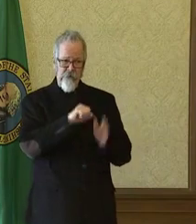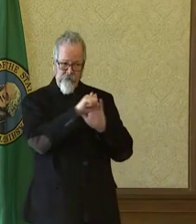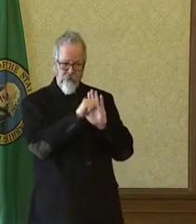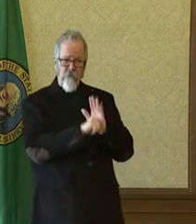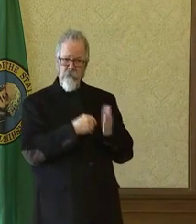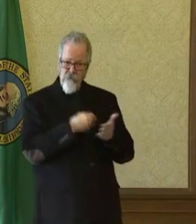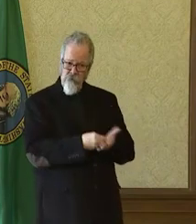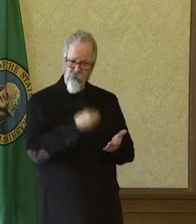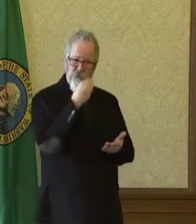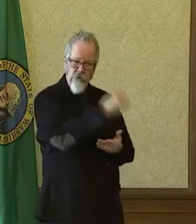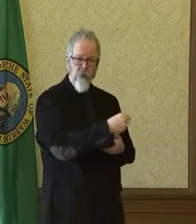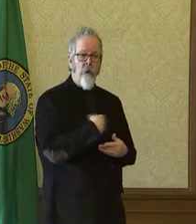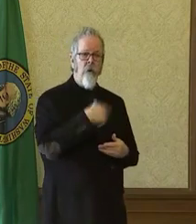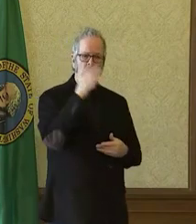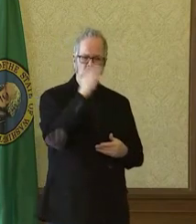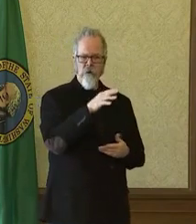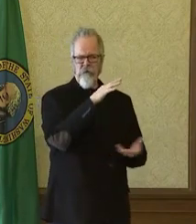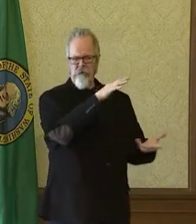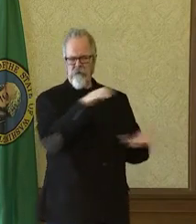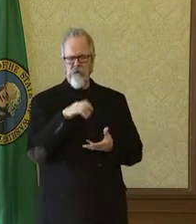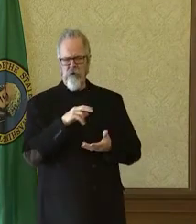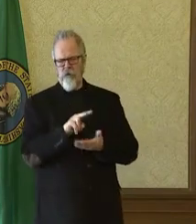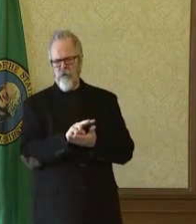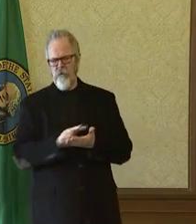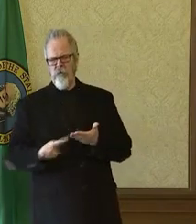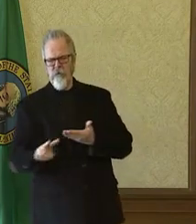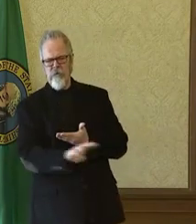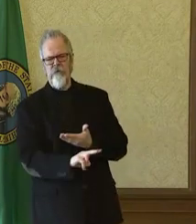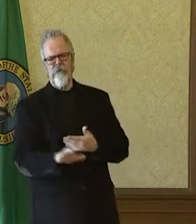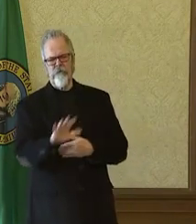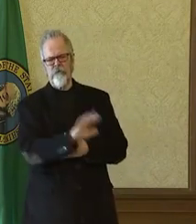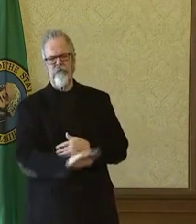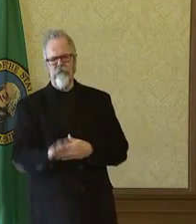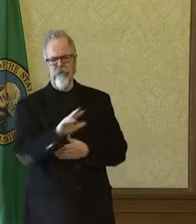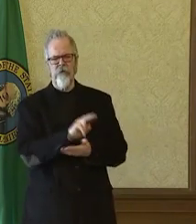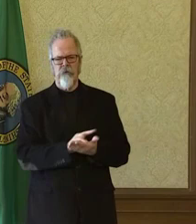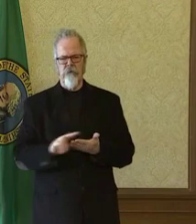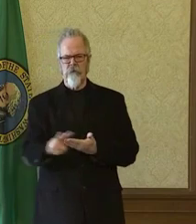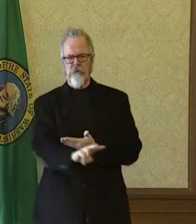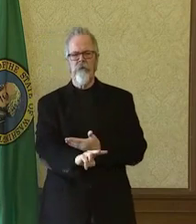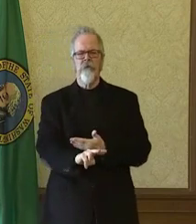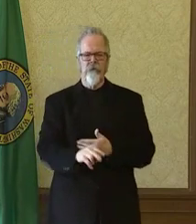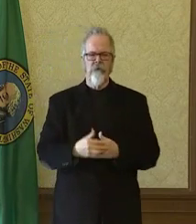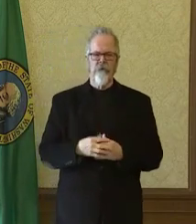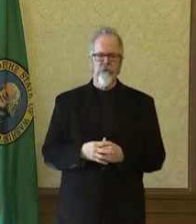those 400 from the federal government, our modeling showed that we would have a much more